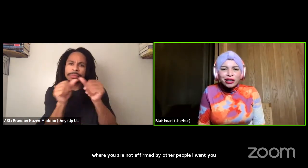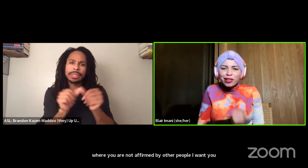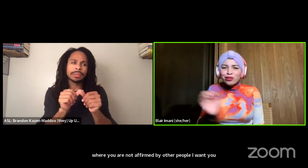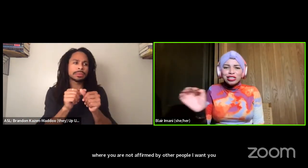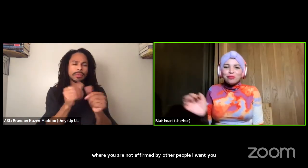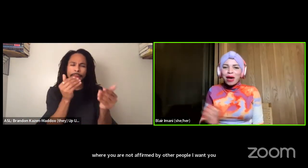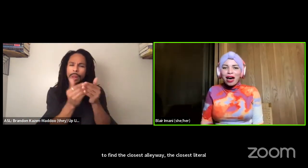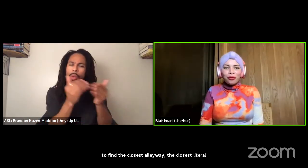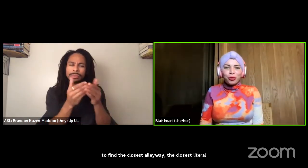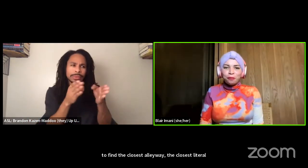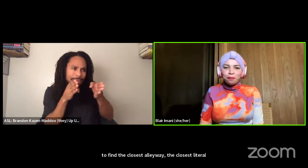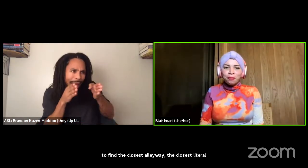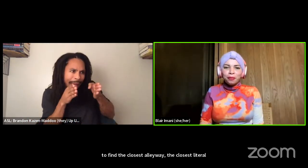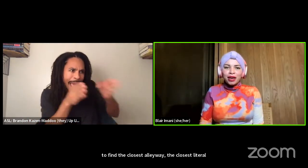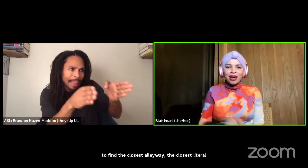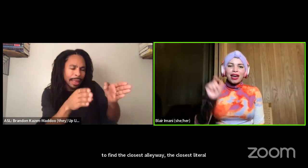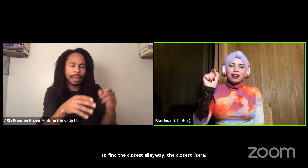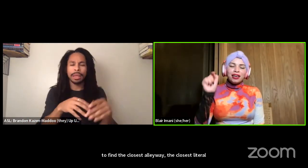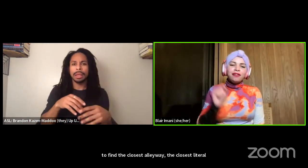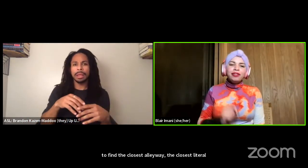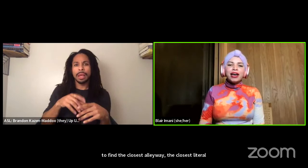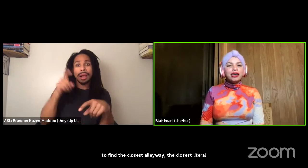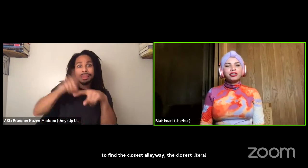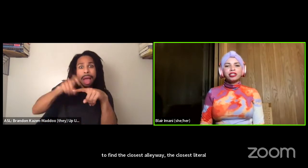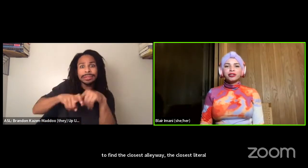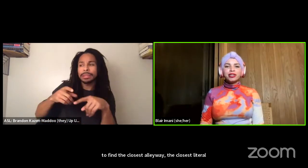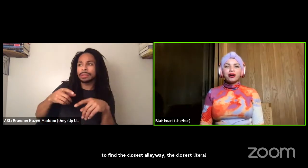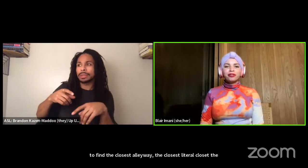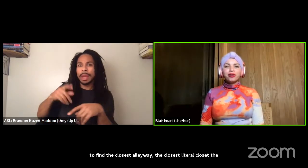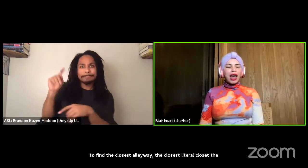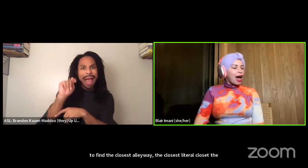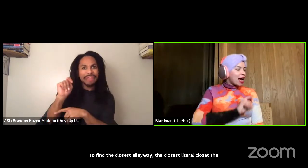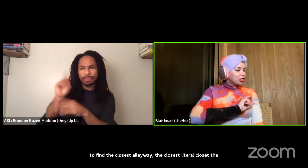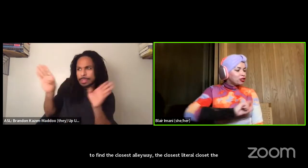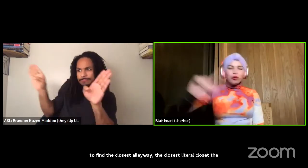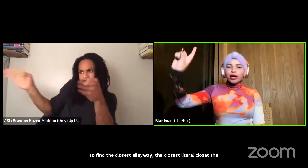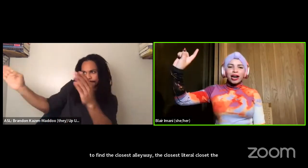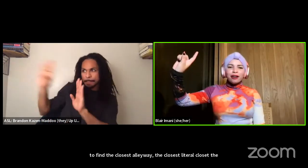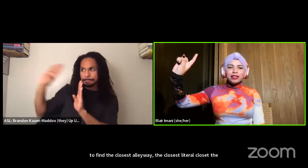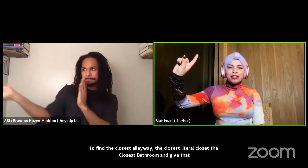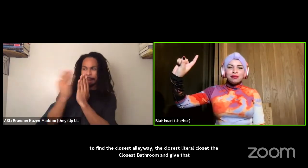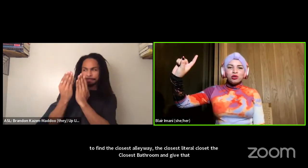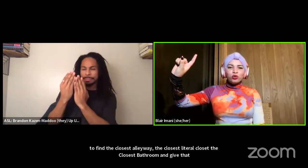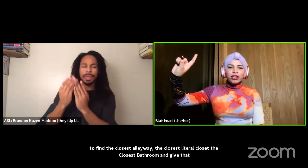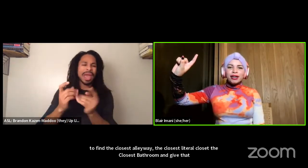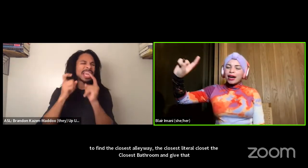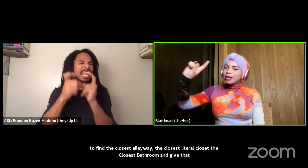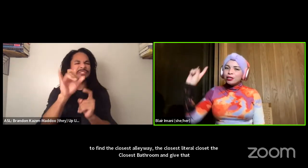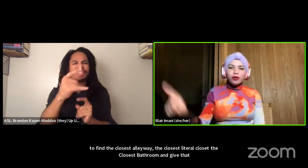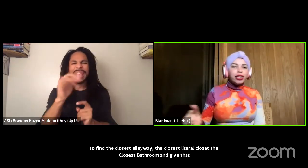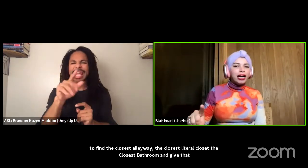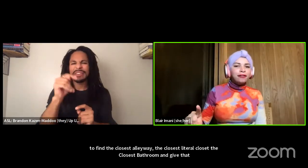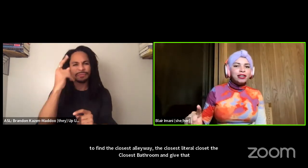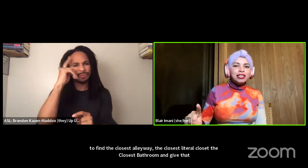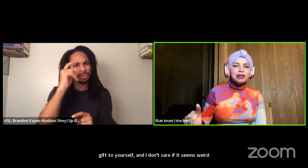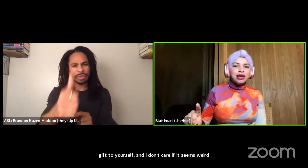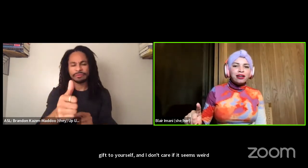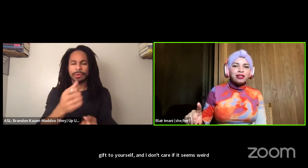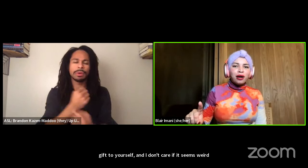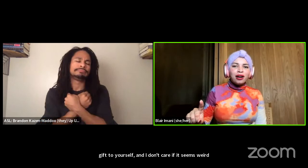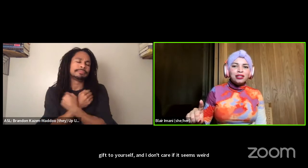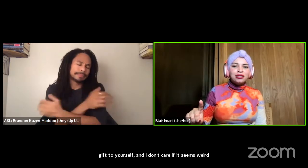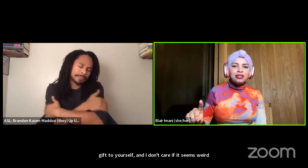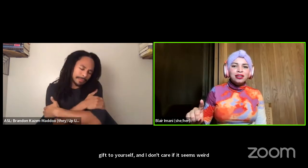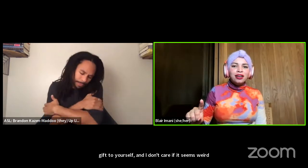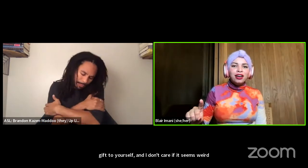literal closet, the closest bathroom, and give that gift to yourself. And I don't care if it seems weird. I don't care if it